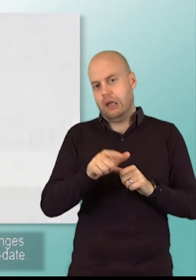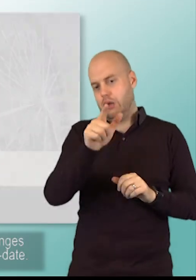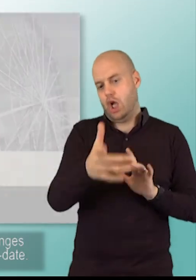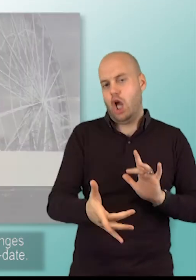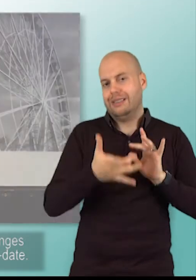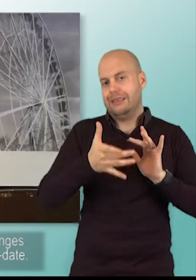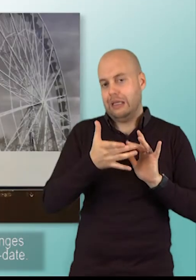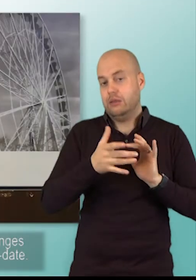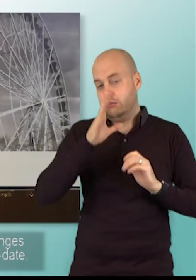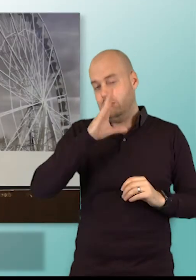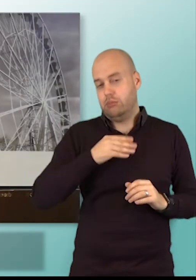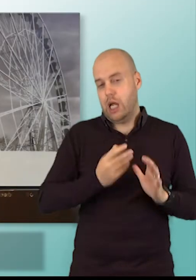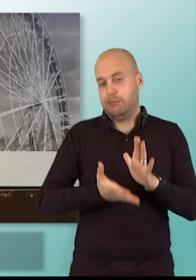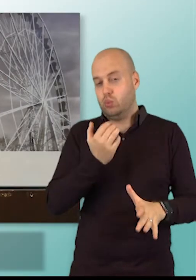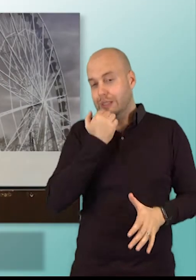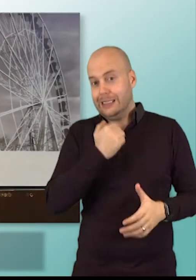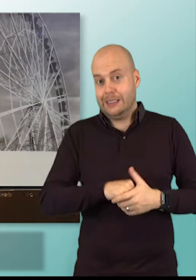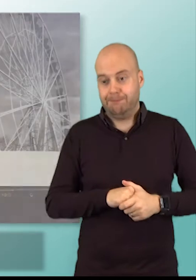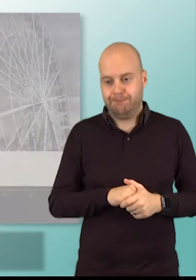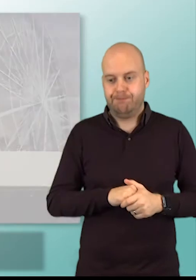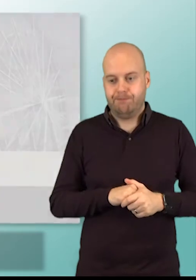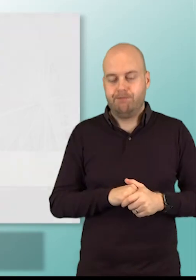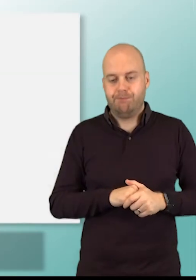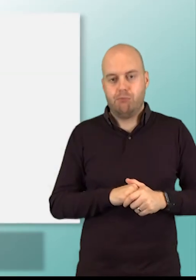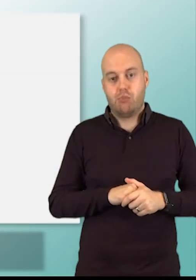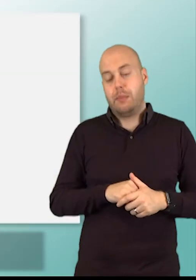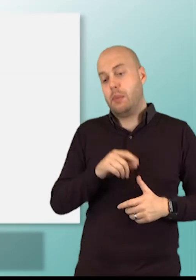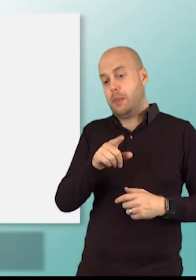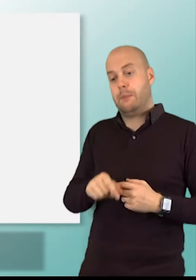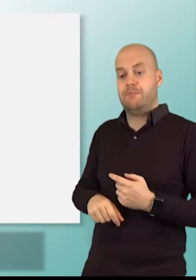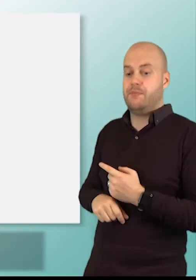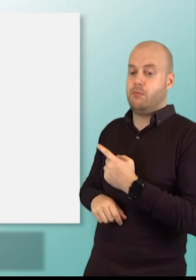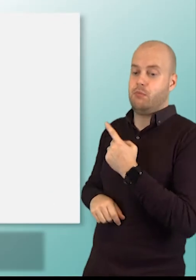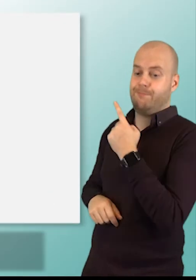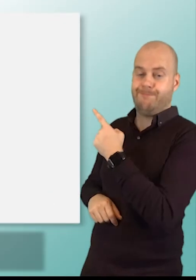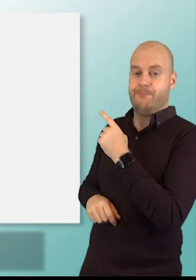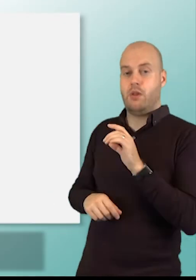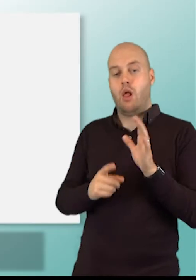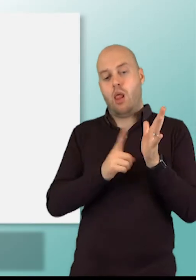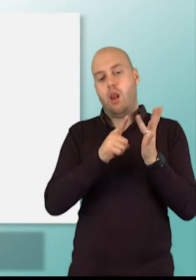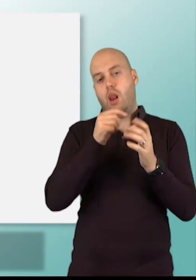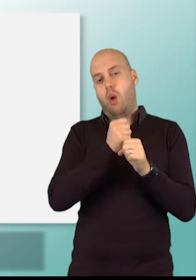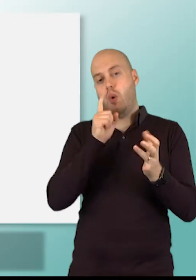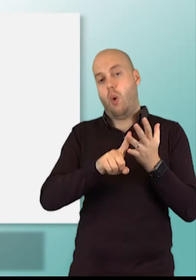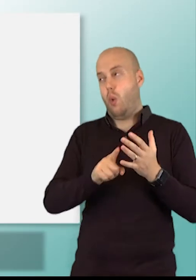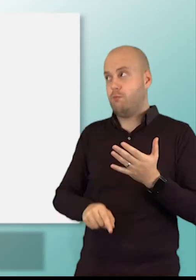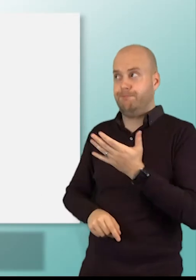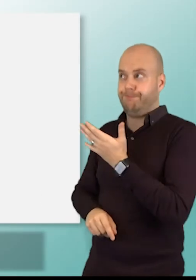date. And here it is. This is what the logo looks like. Anyone downloaded it